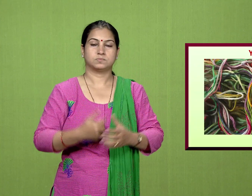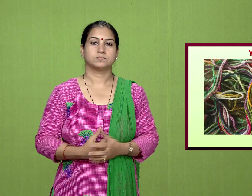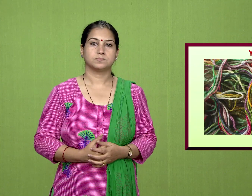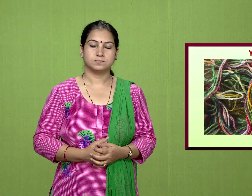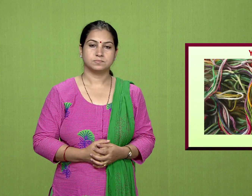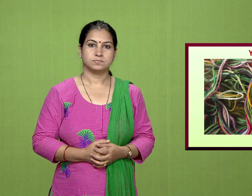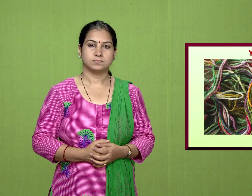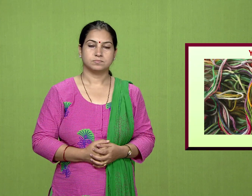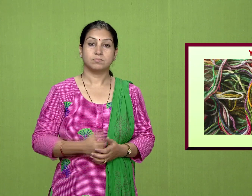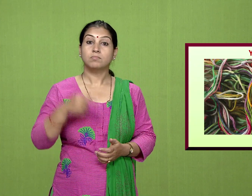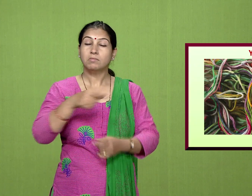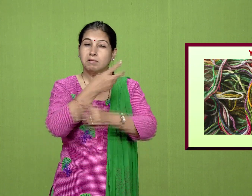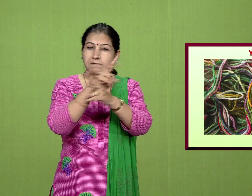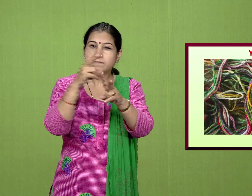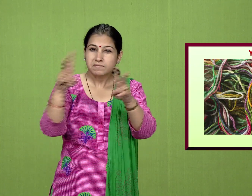There are various kinds of yarns,